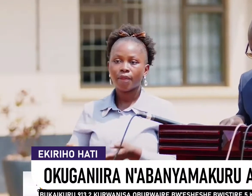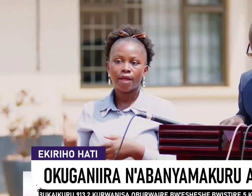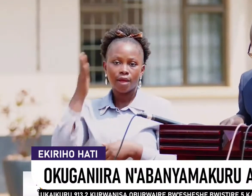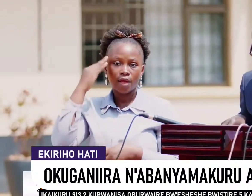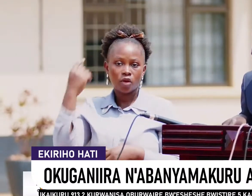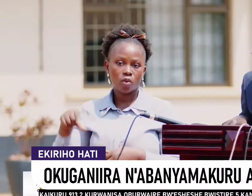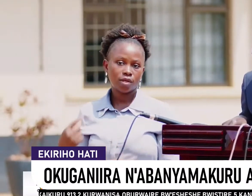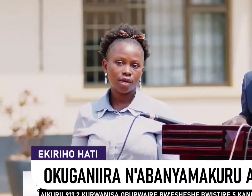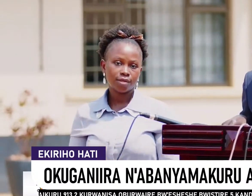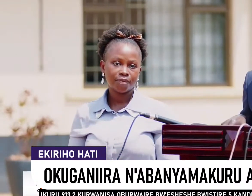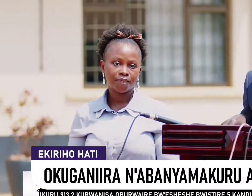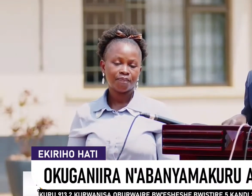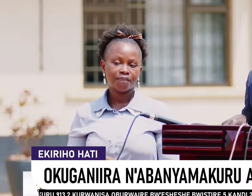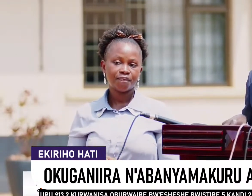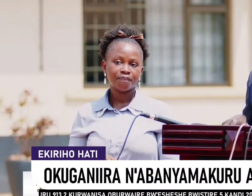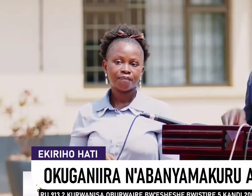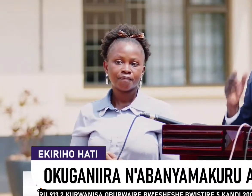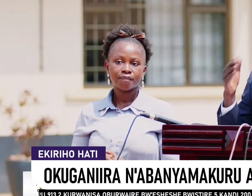headquarters.